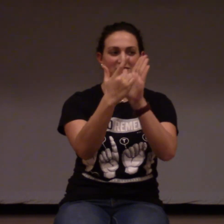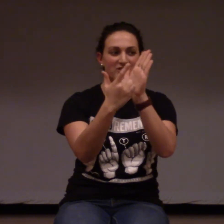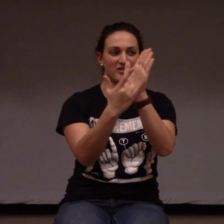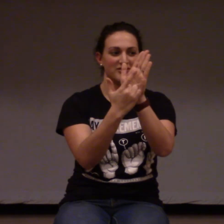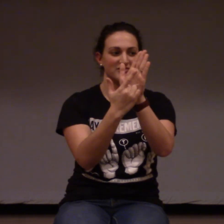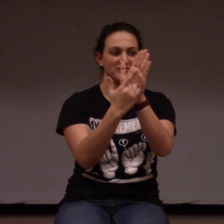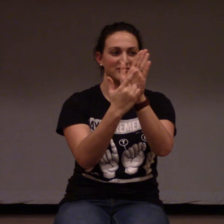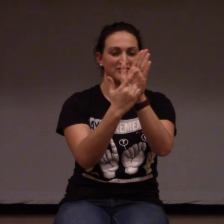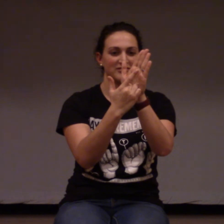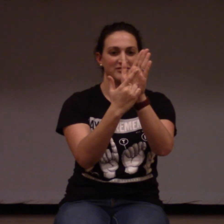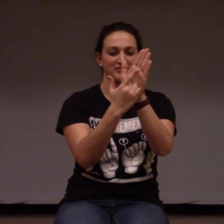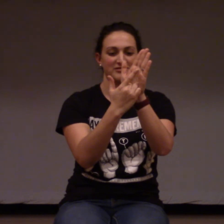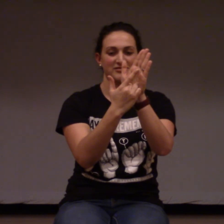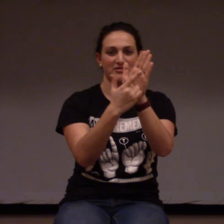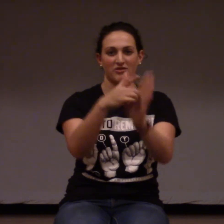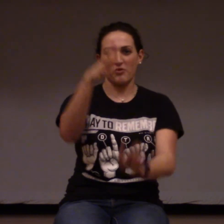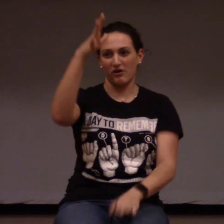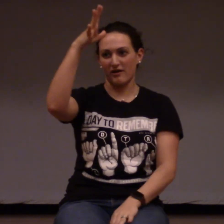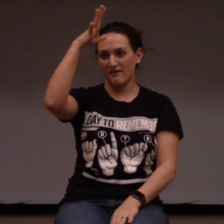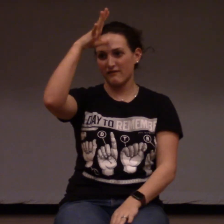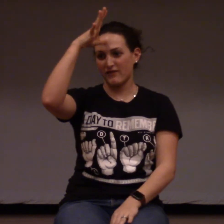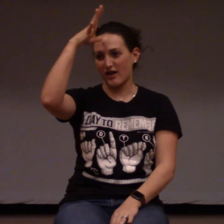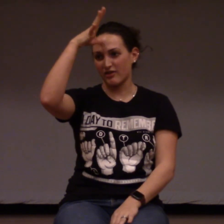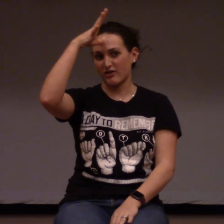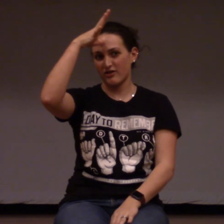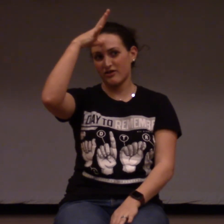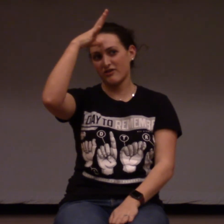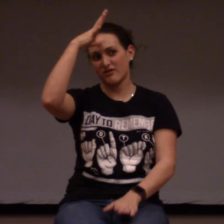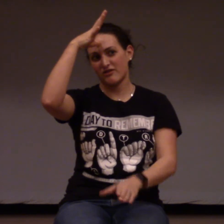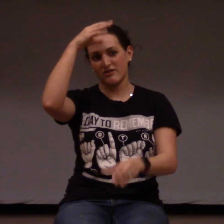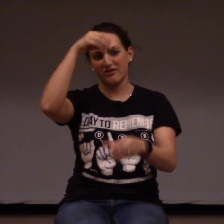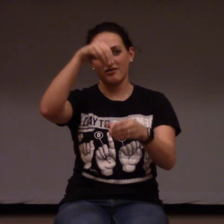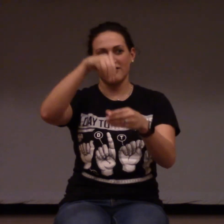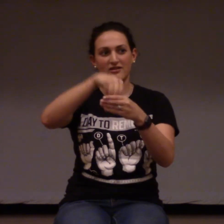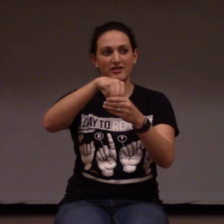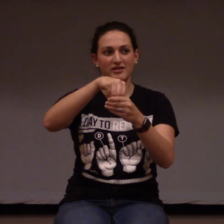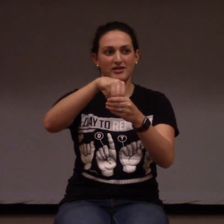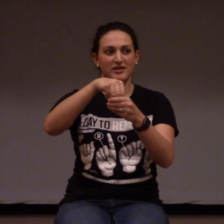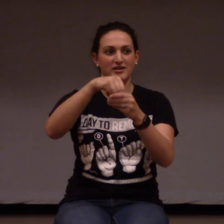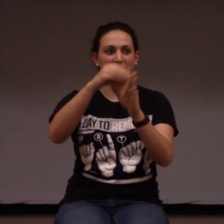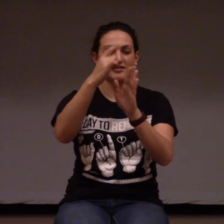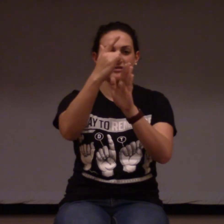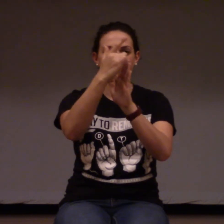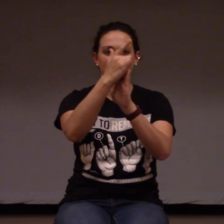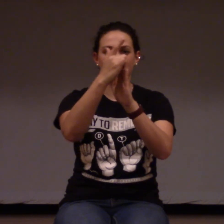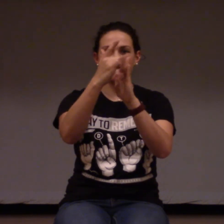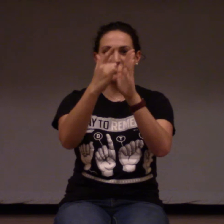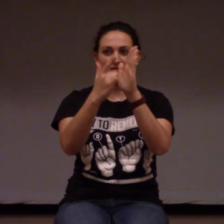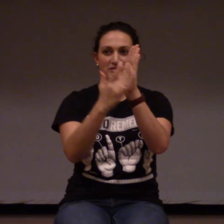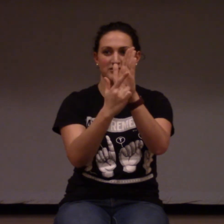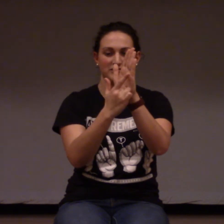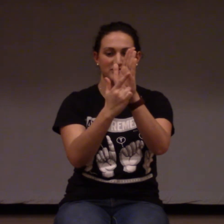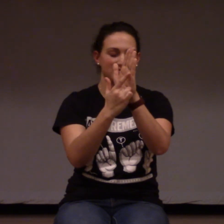law, or father, in, law.